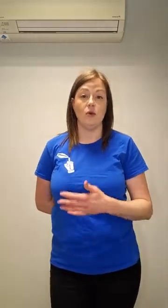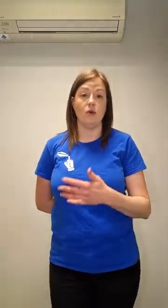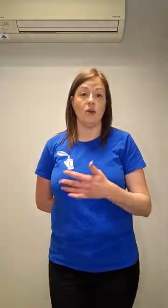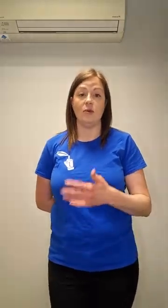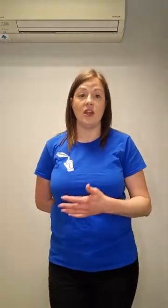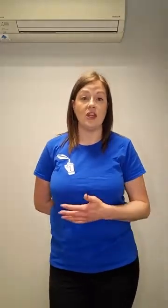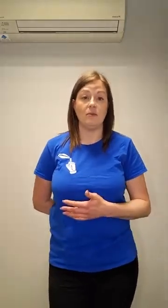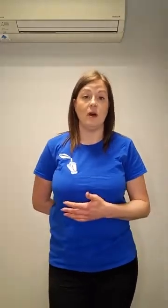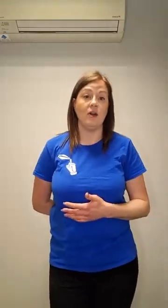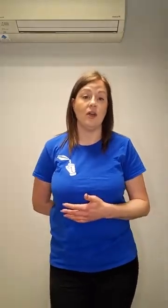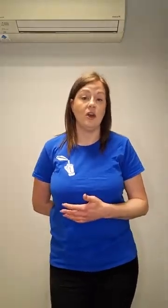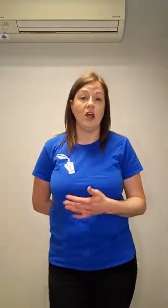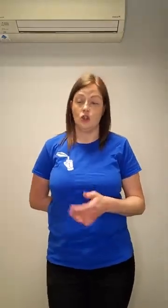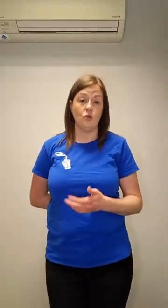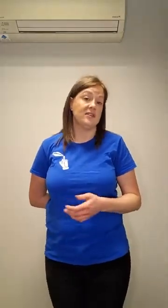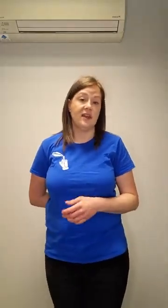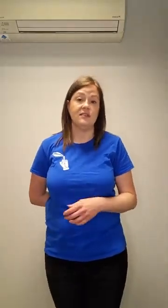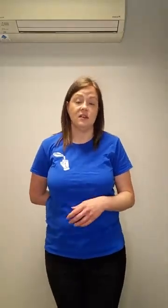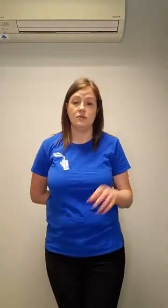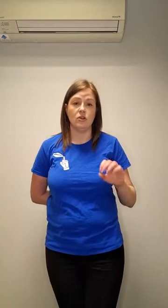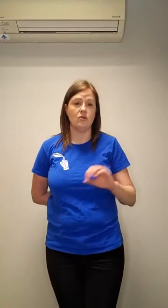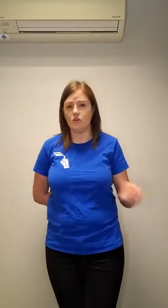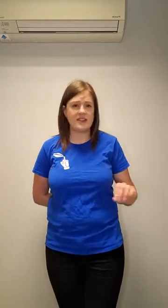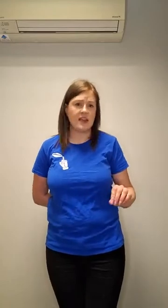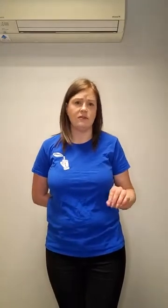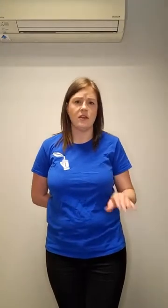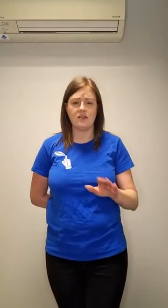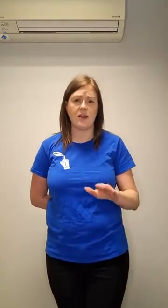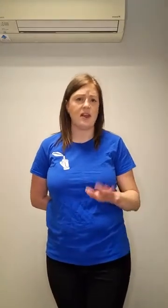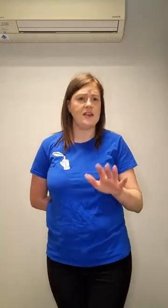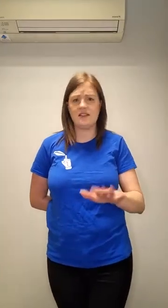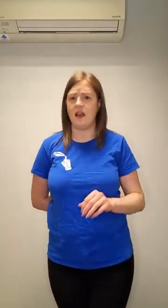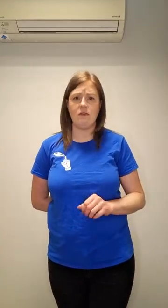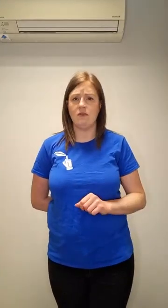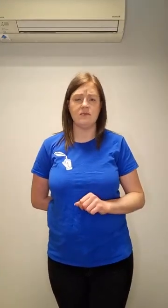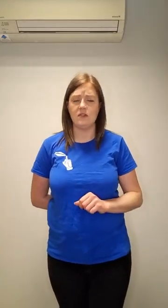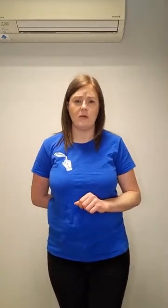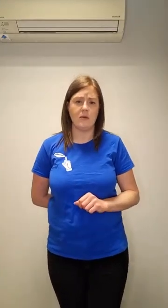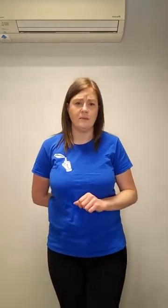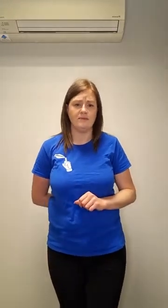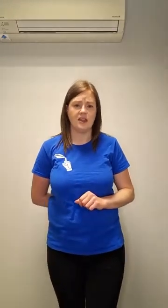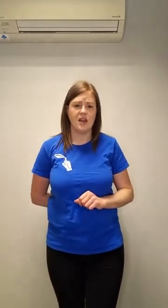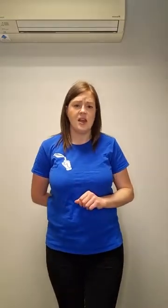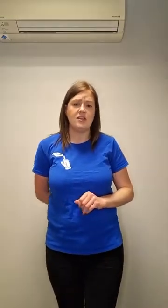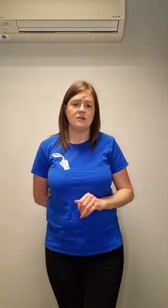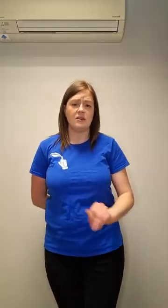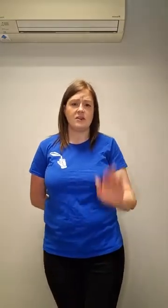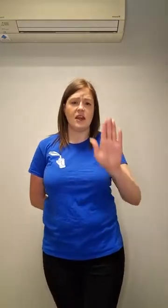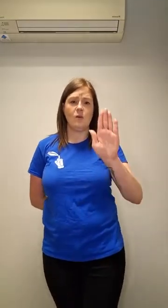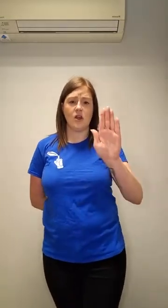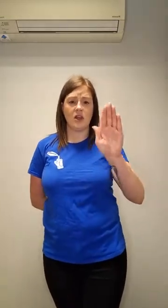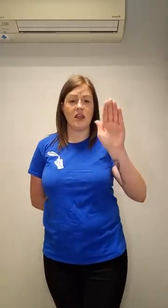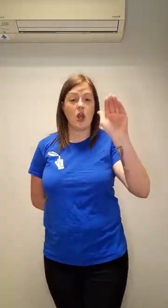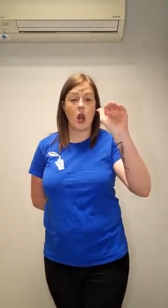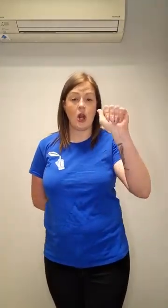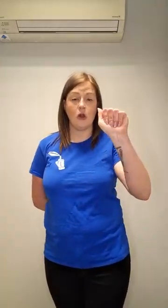your communication partner, you can say to them that you're safe. It's okay, it's safe, it's not a problem. So we're going to take our working